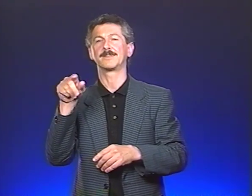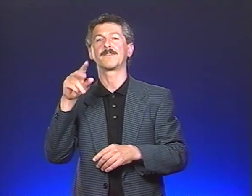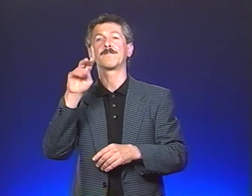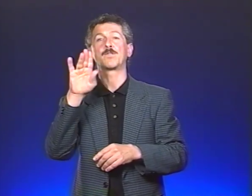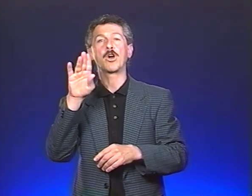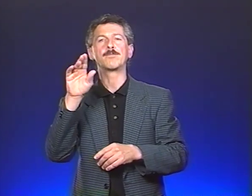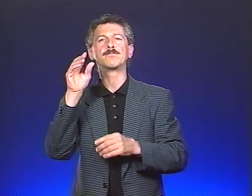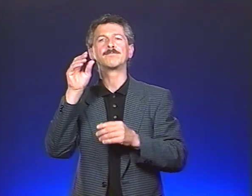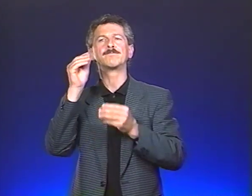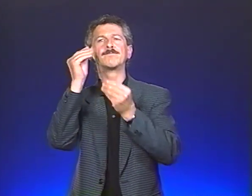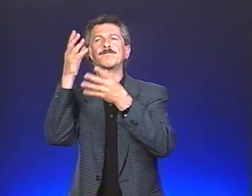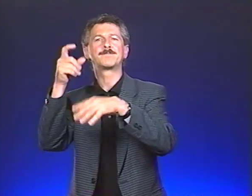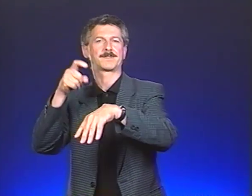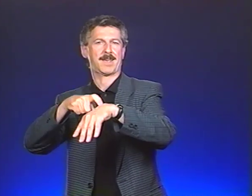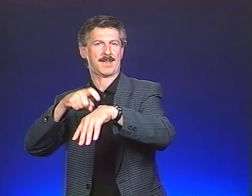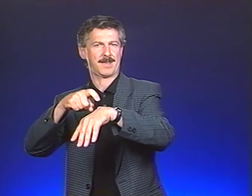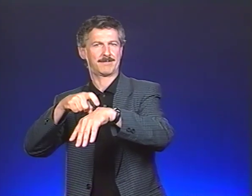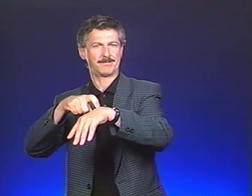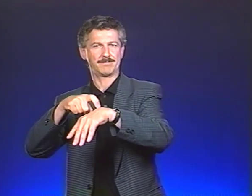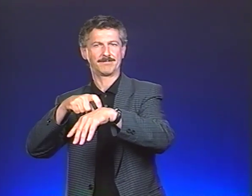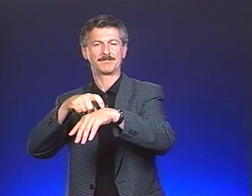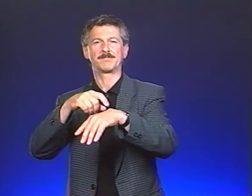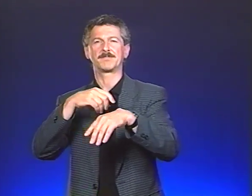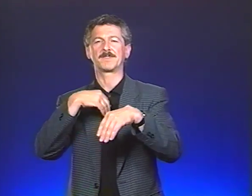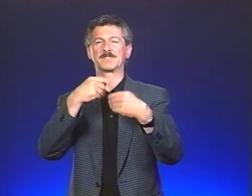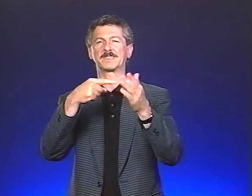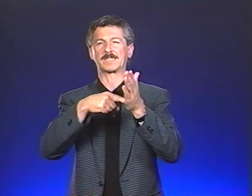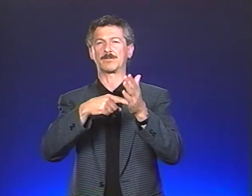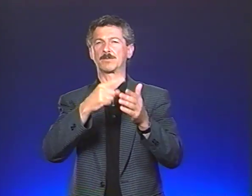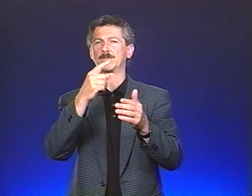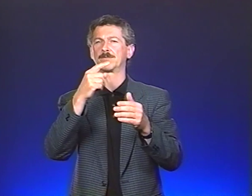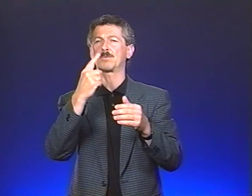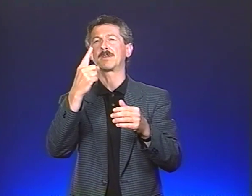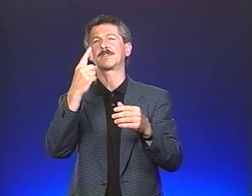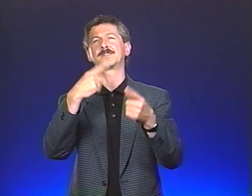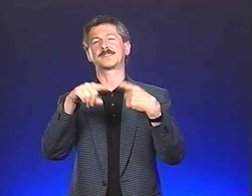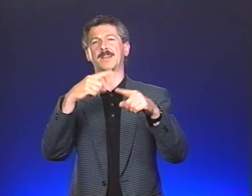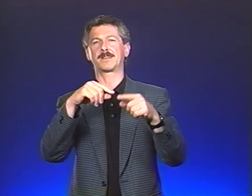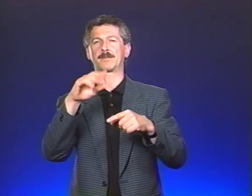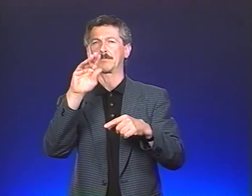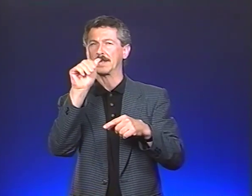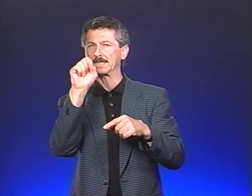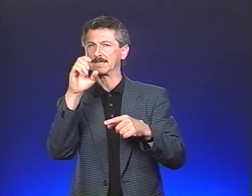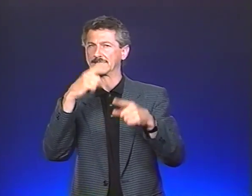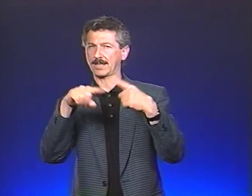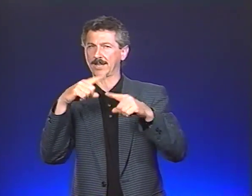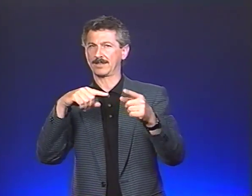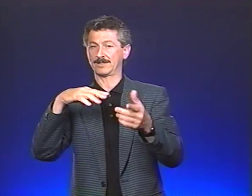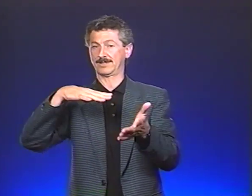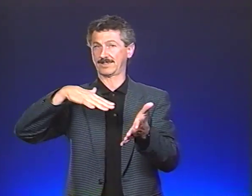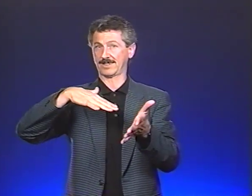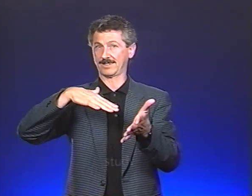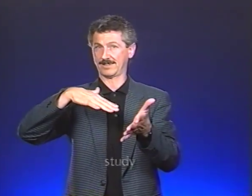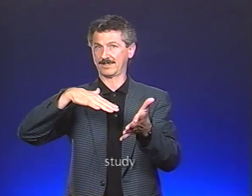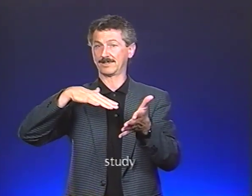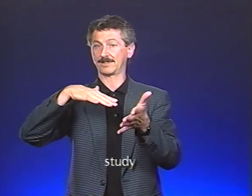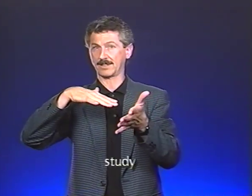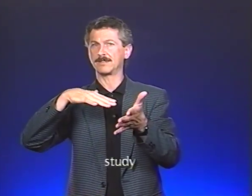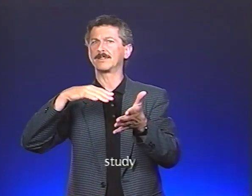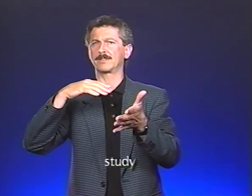aspect, which means the incorporation of time element in verb signs. We're going to look at the base sign for study and